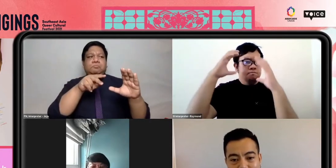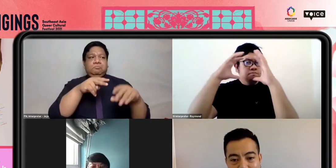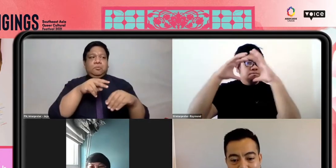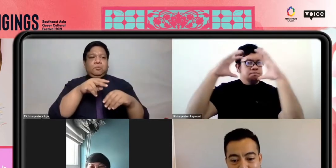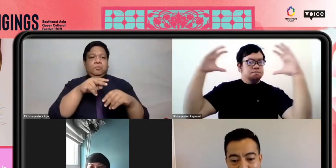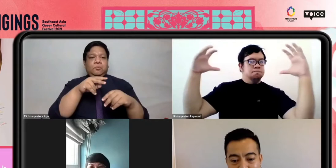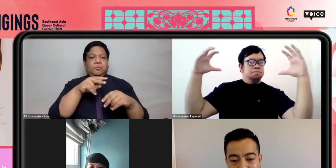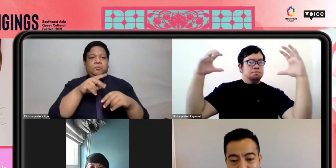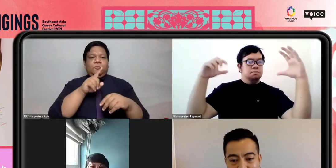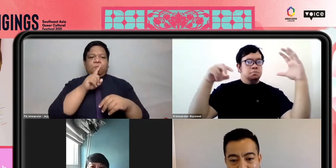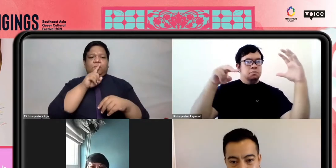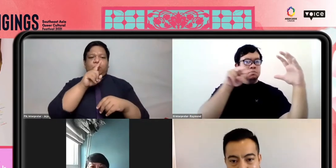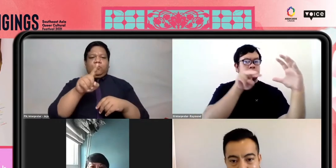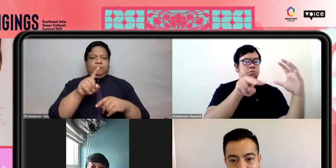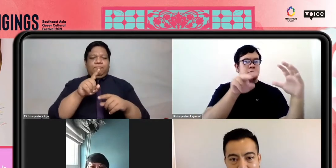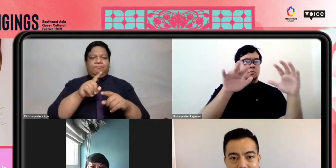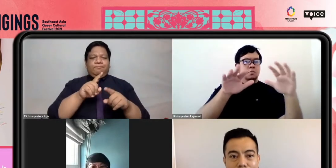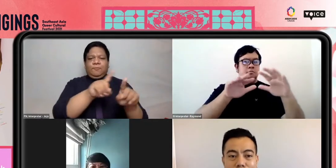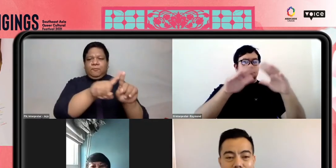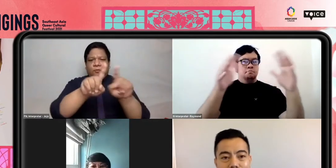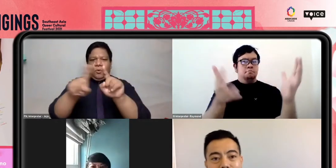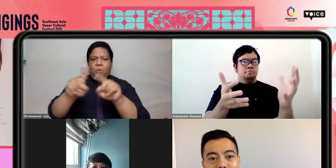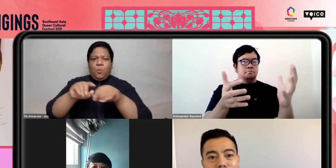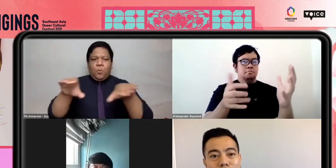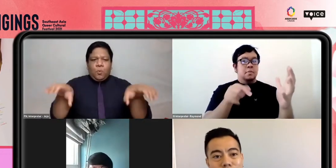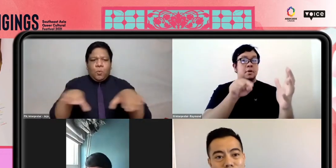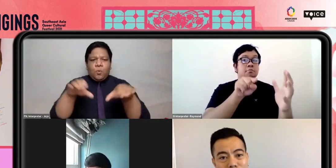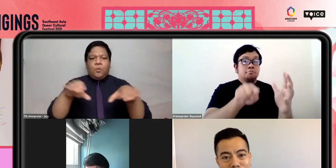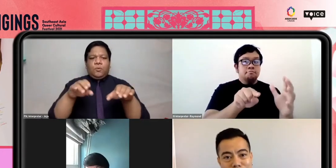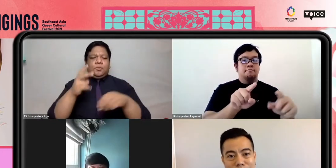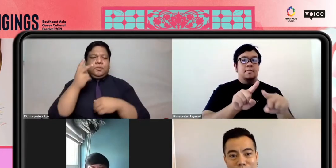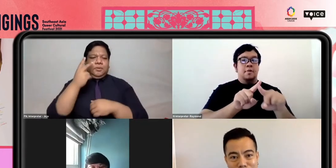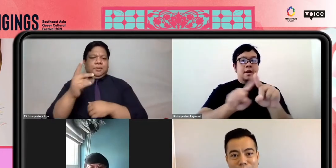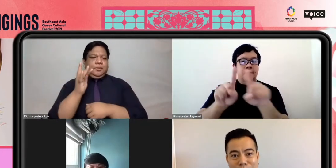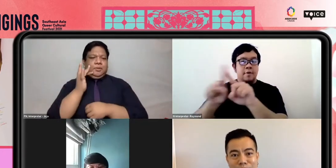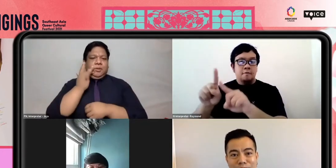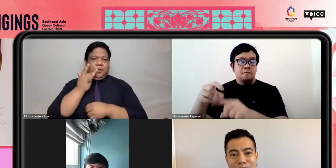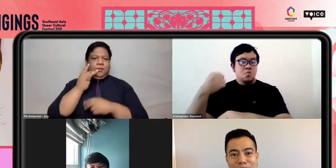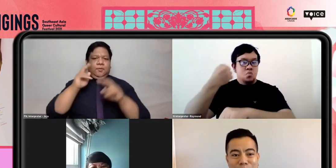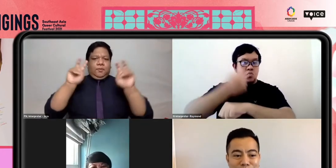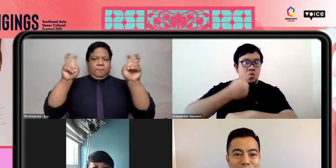really iconic work and to see the gay theme in it.